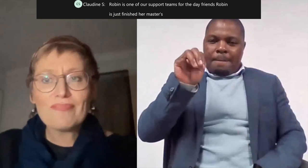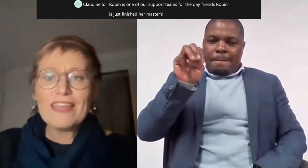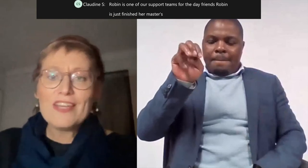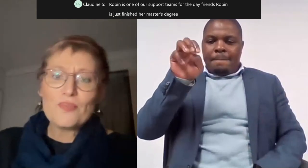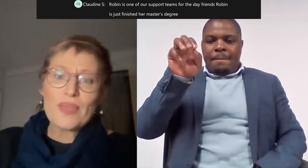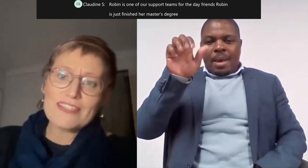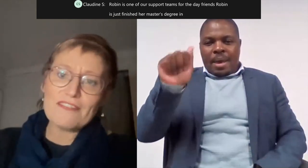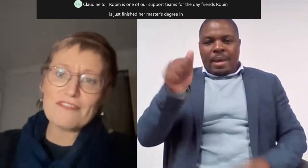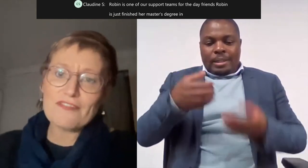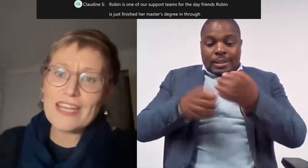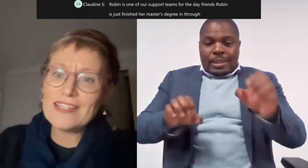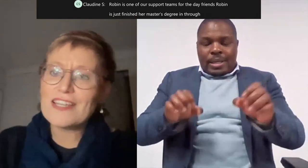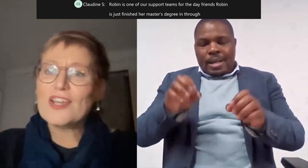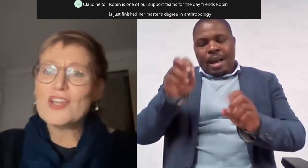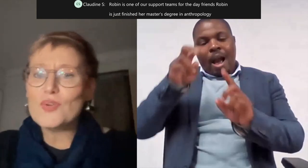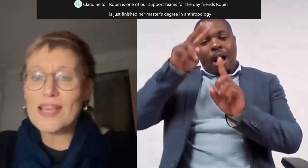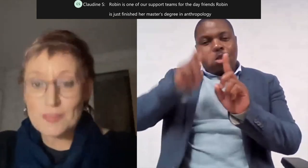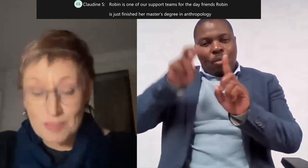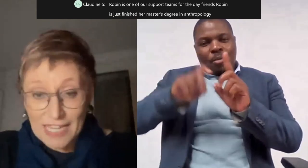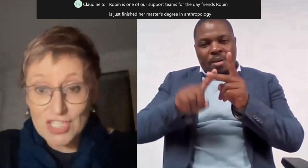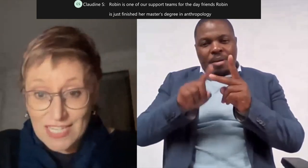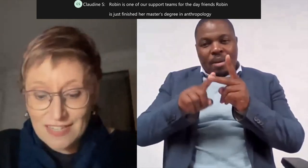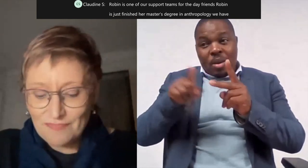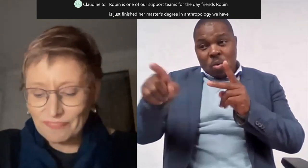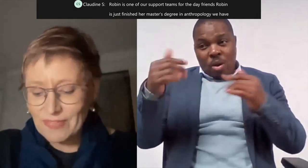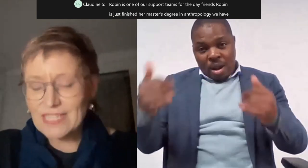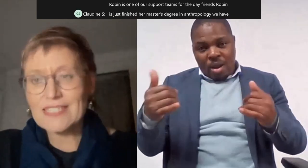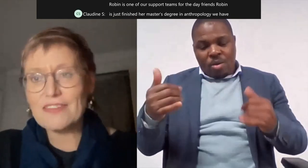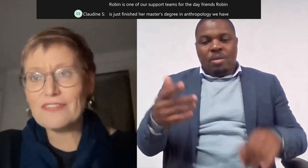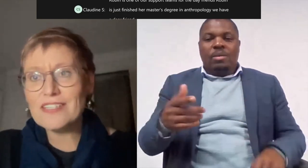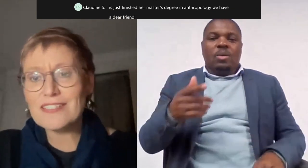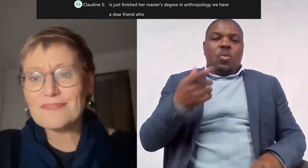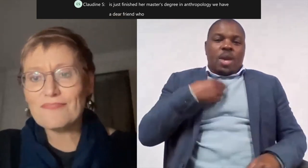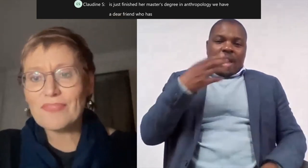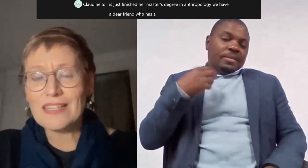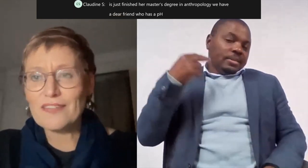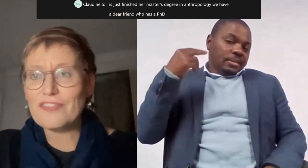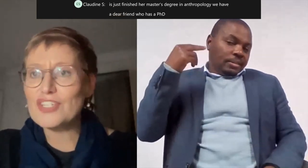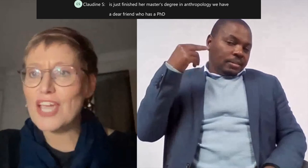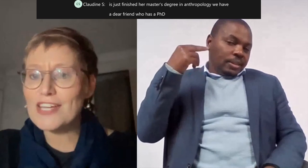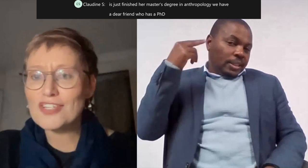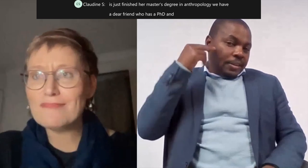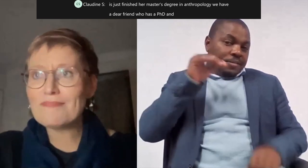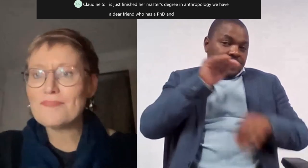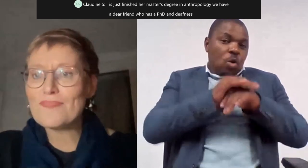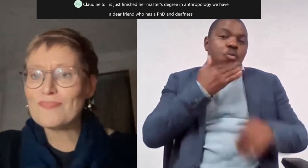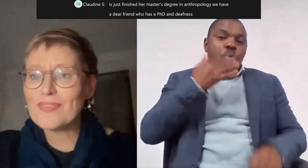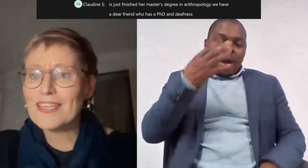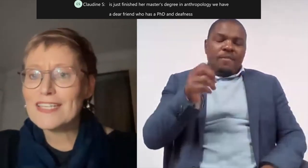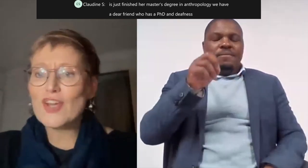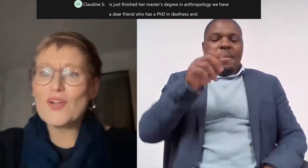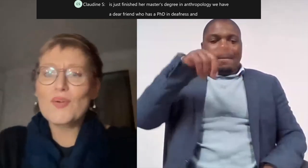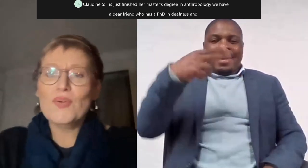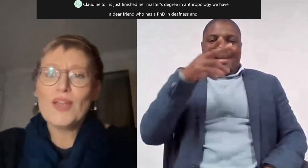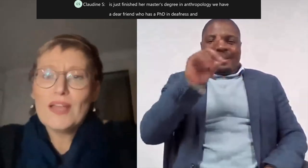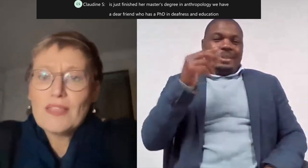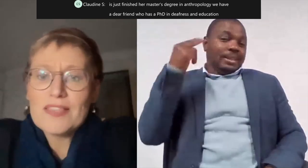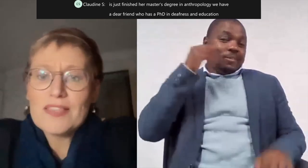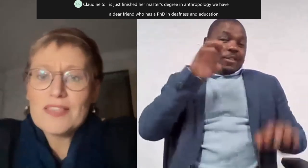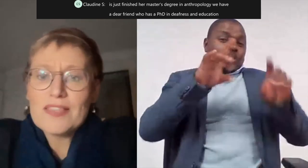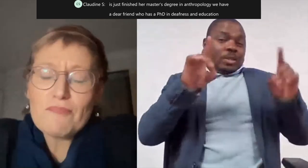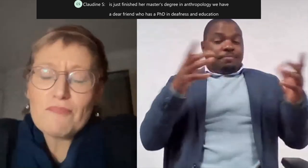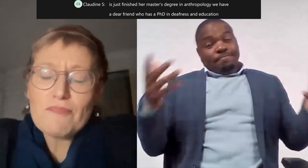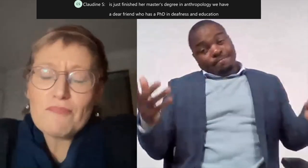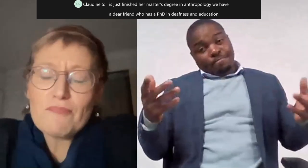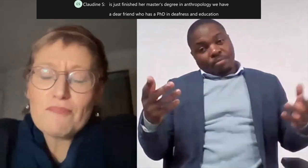anthropology. We have a deaf friend who has a PhD in deafness and deaf education. So